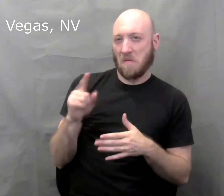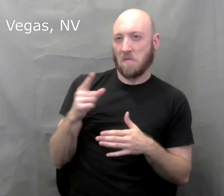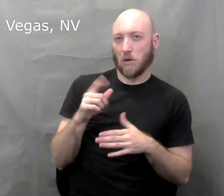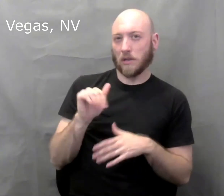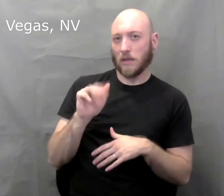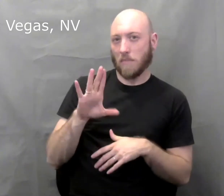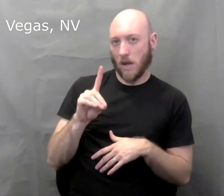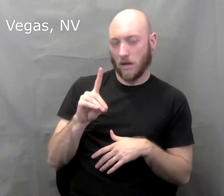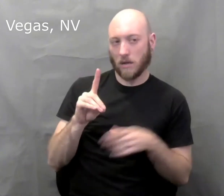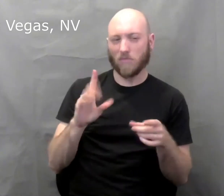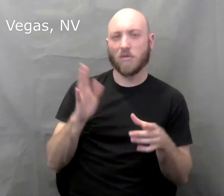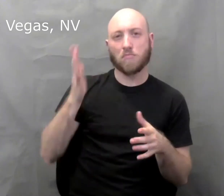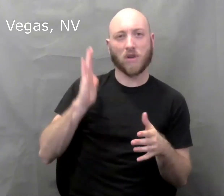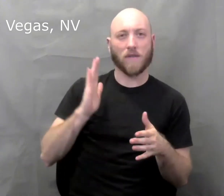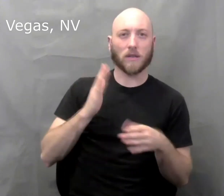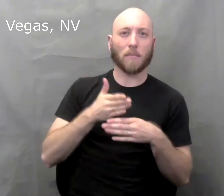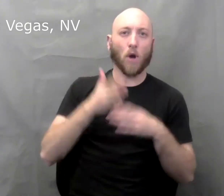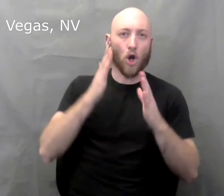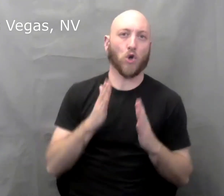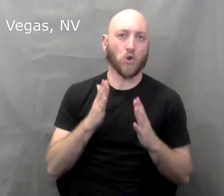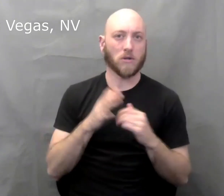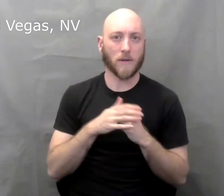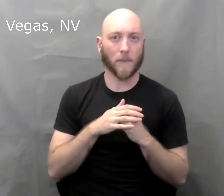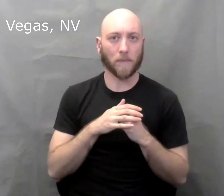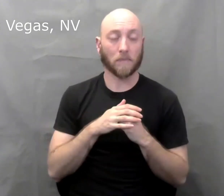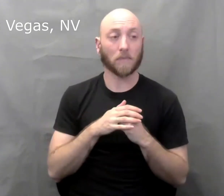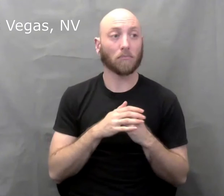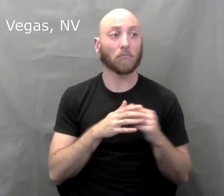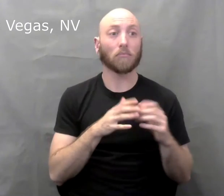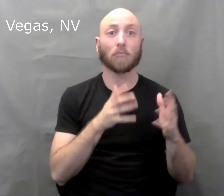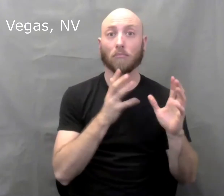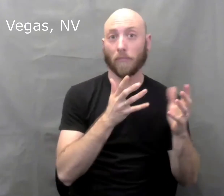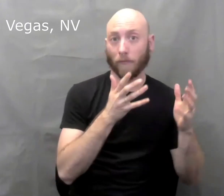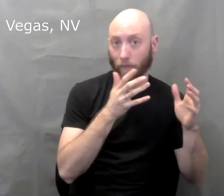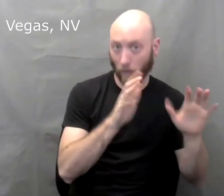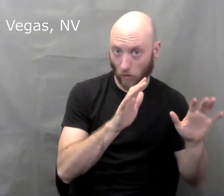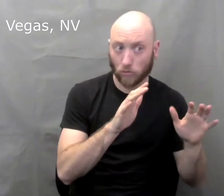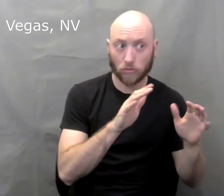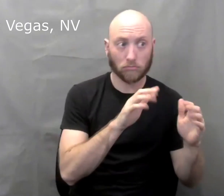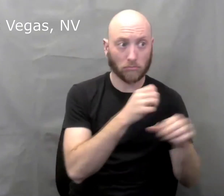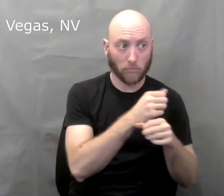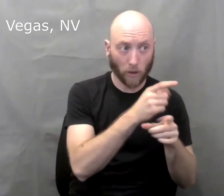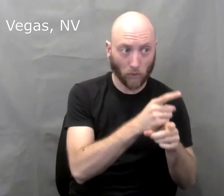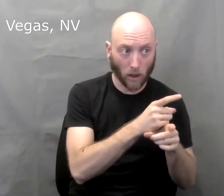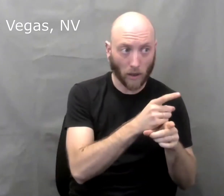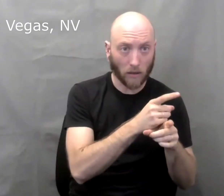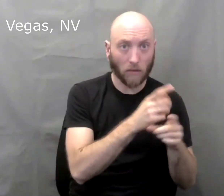partner. And I remember leaving the amends feeling just so sick,